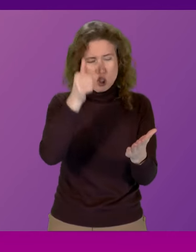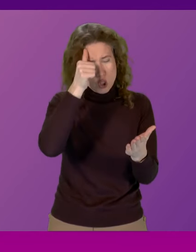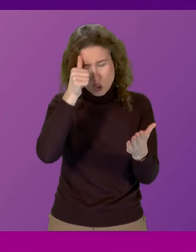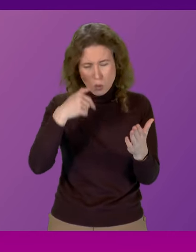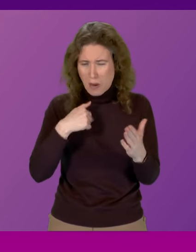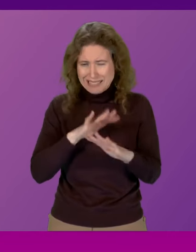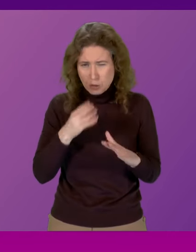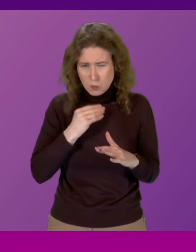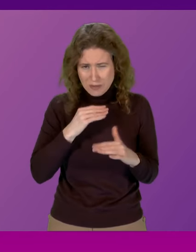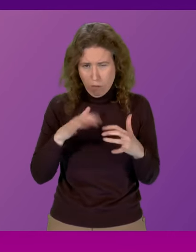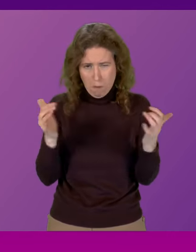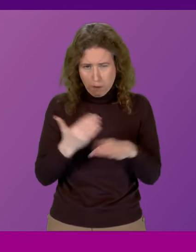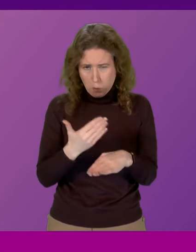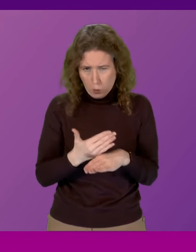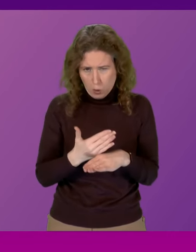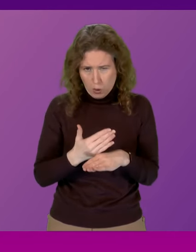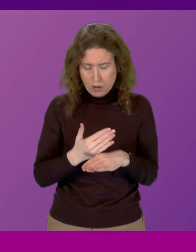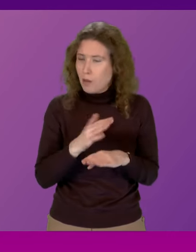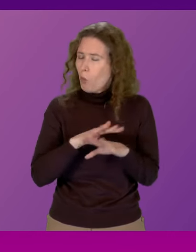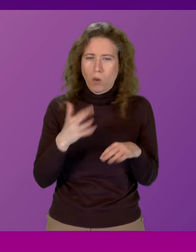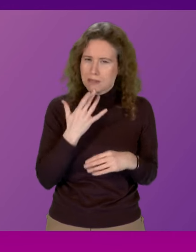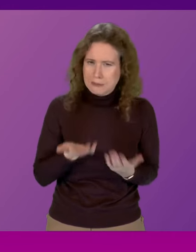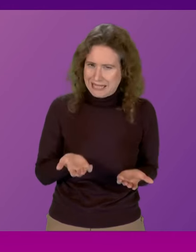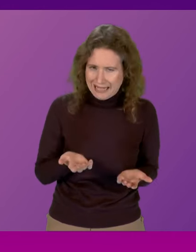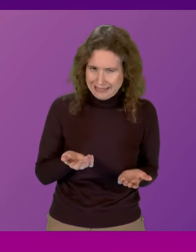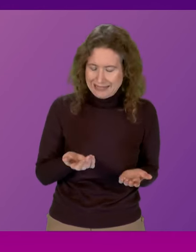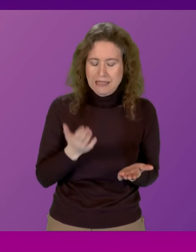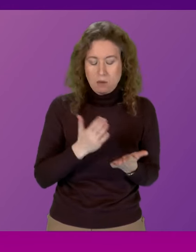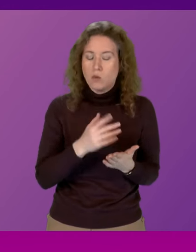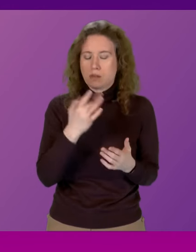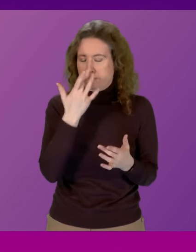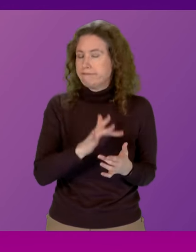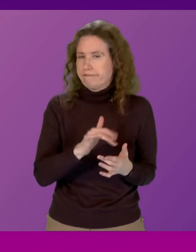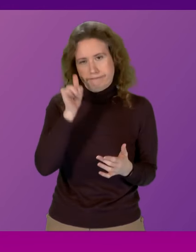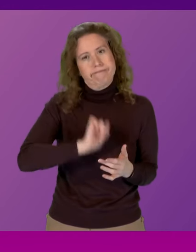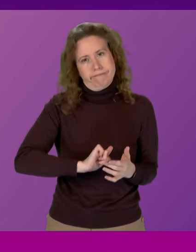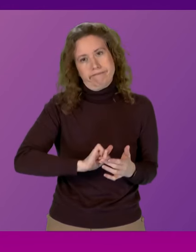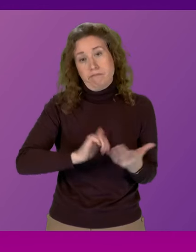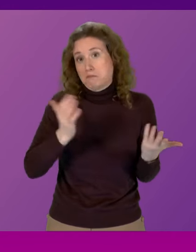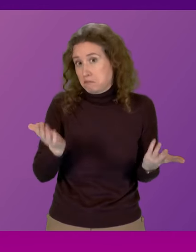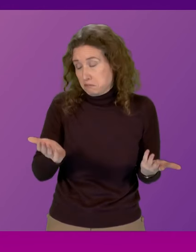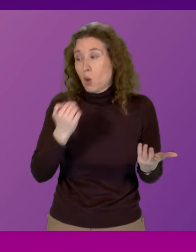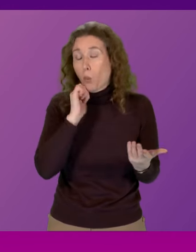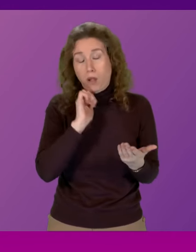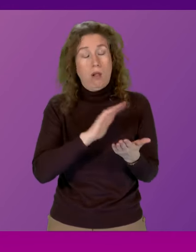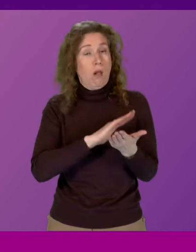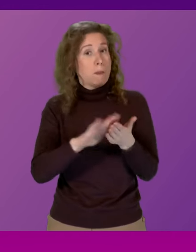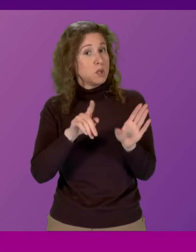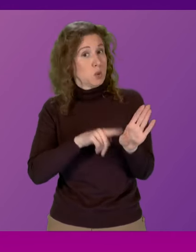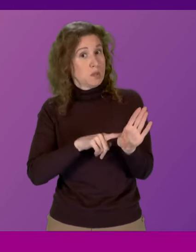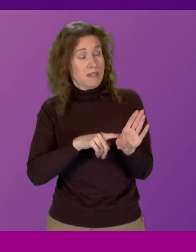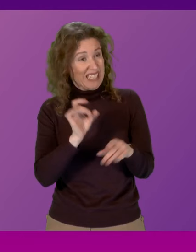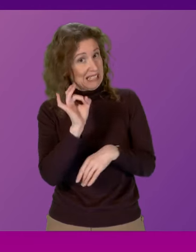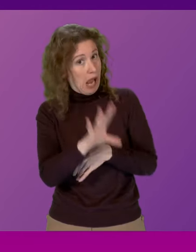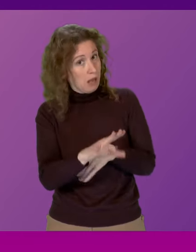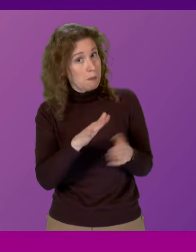for parliamentary work. It wasn't just a mistake. It was dishonest. So will Hamza Youssef do the right thing and sack